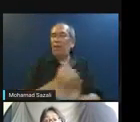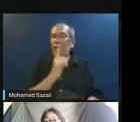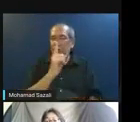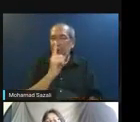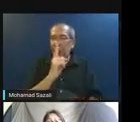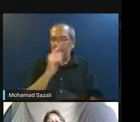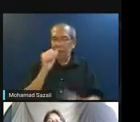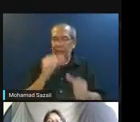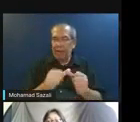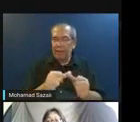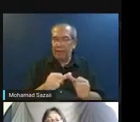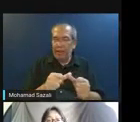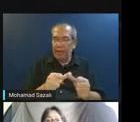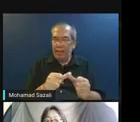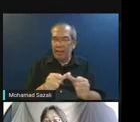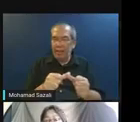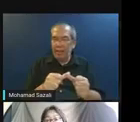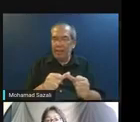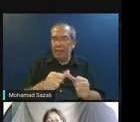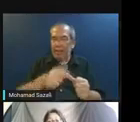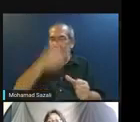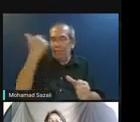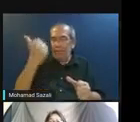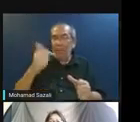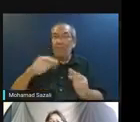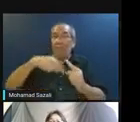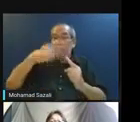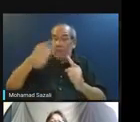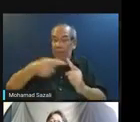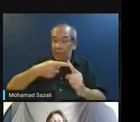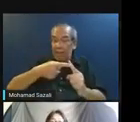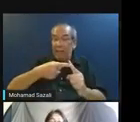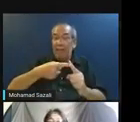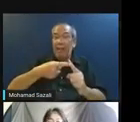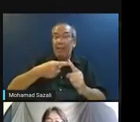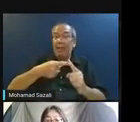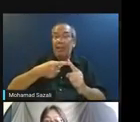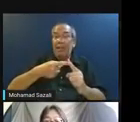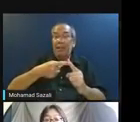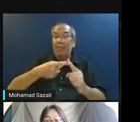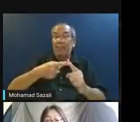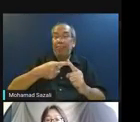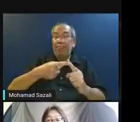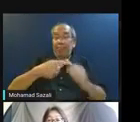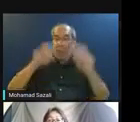So the existence of sign language is not something new. It had been existed a long time ago.